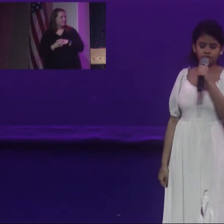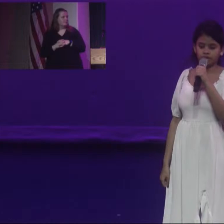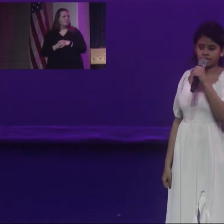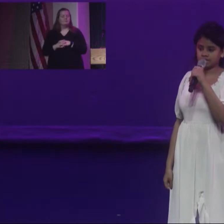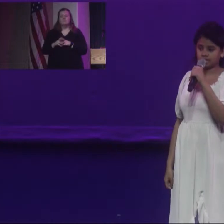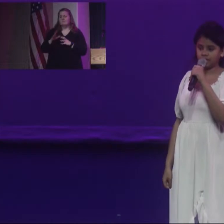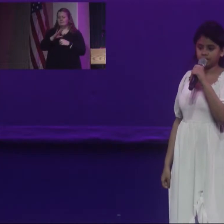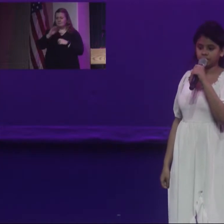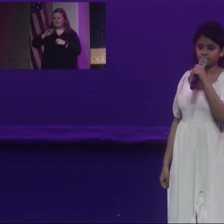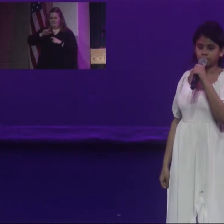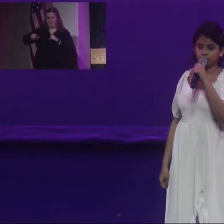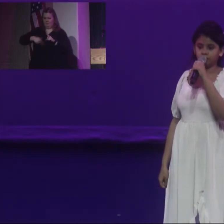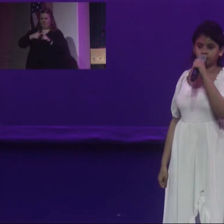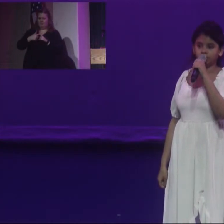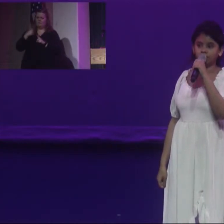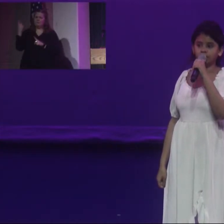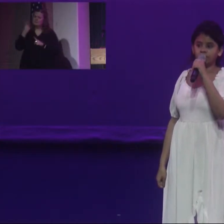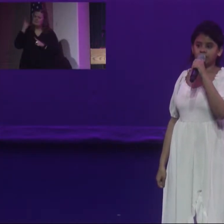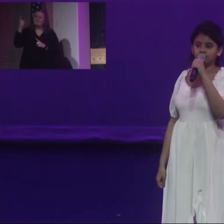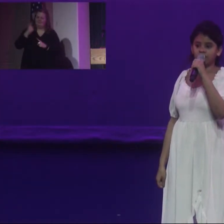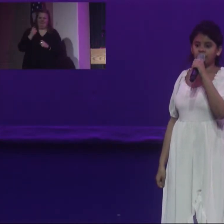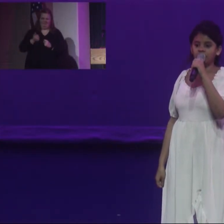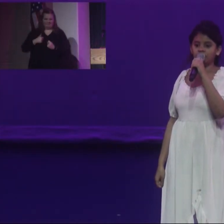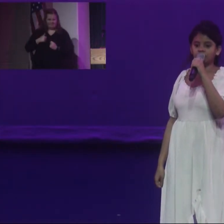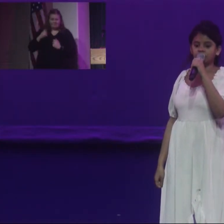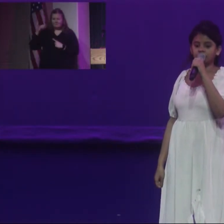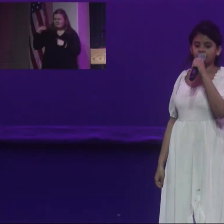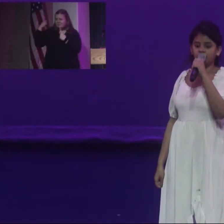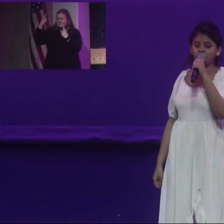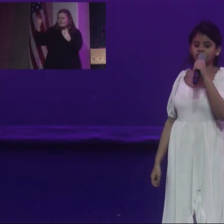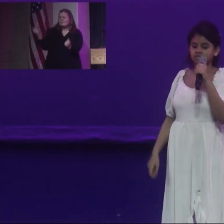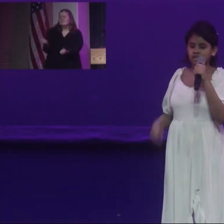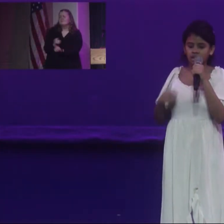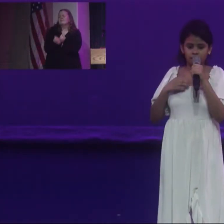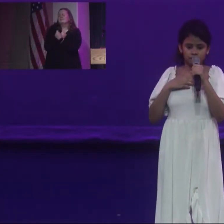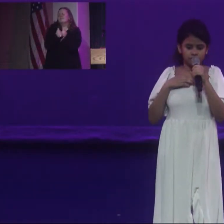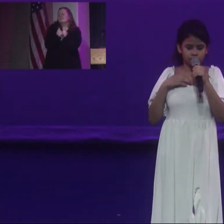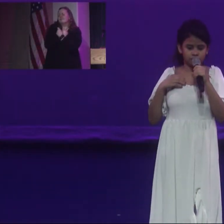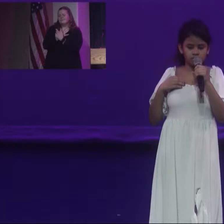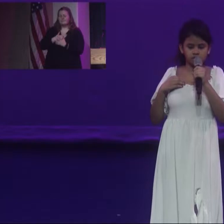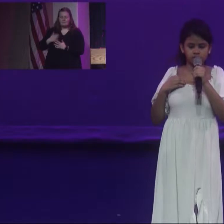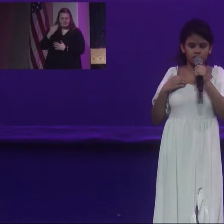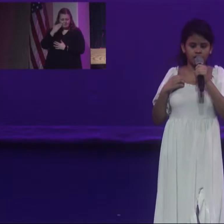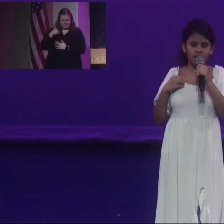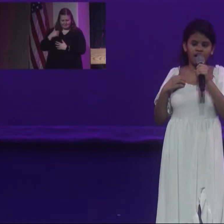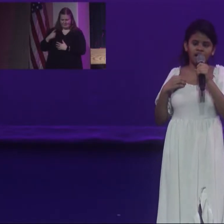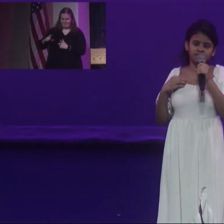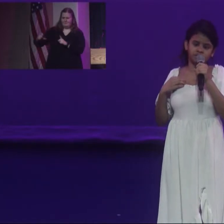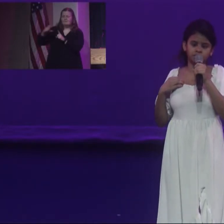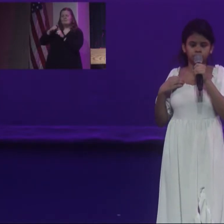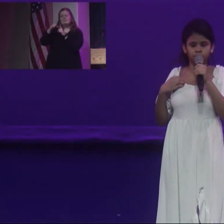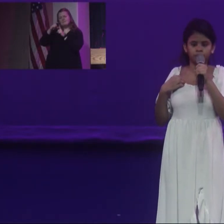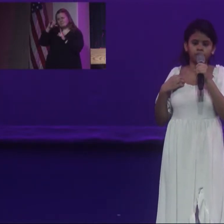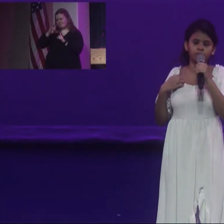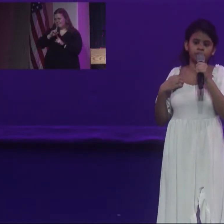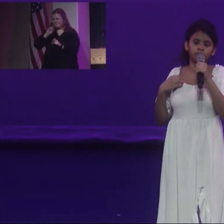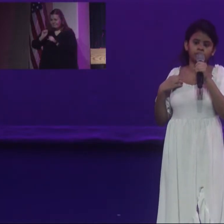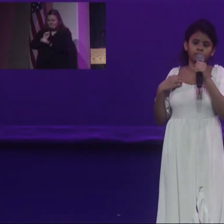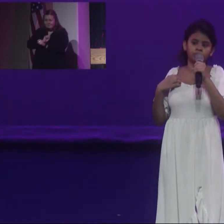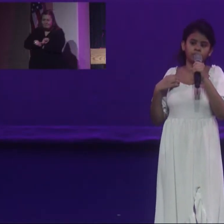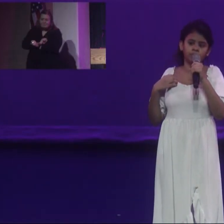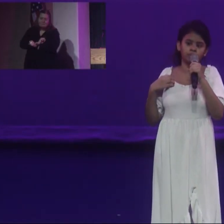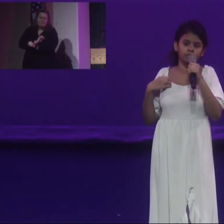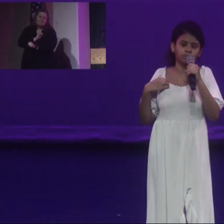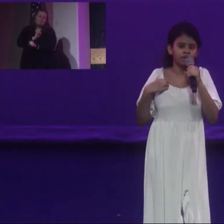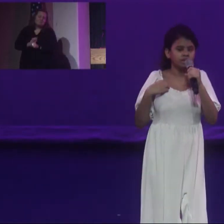And when I say you're the only one I've ever loved, I mean those words true.